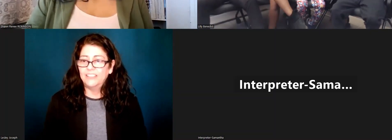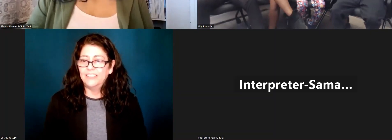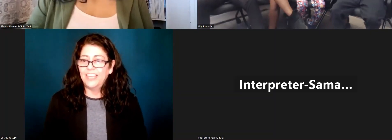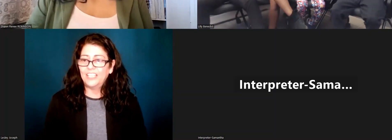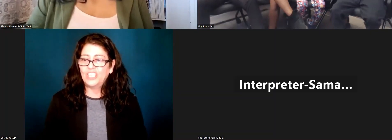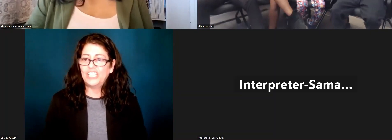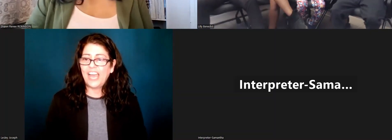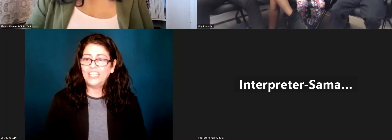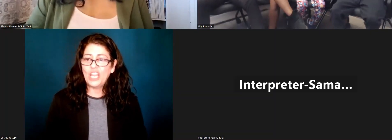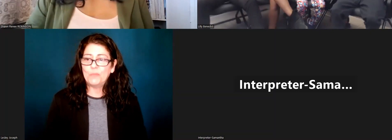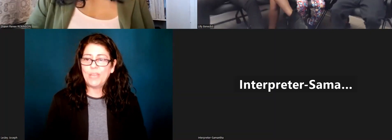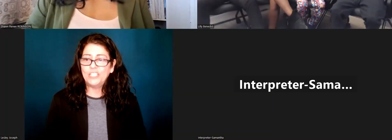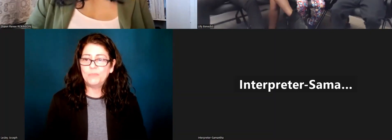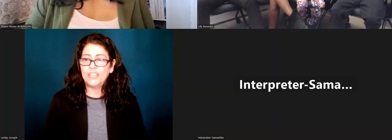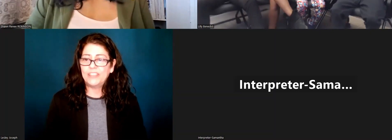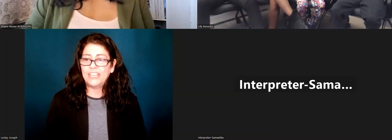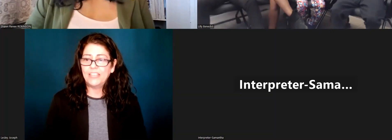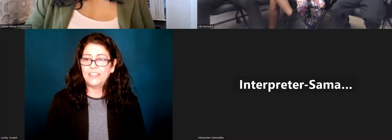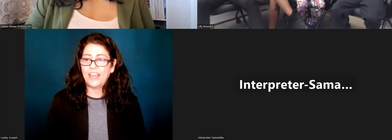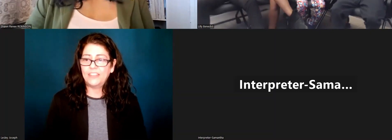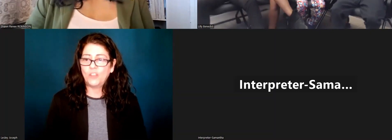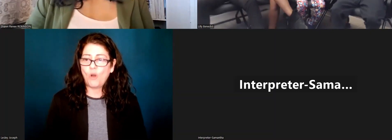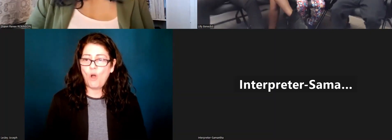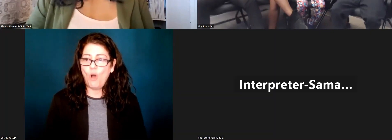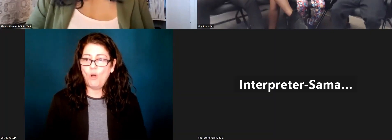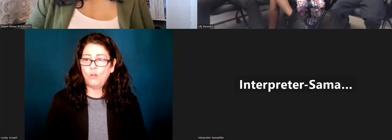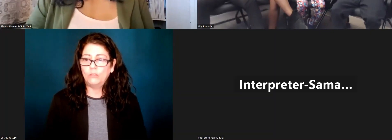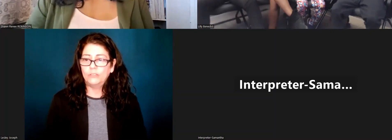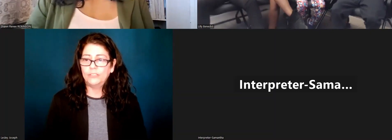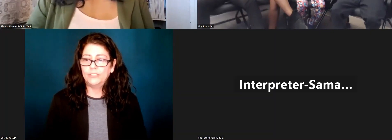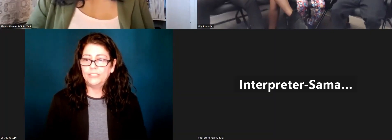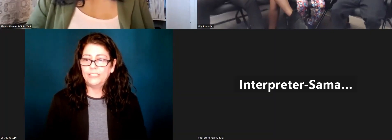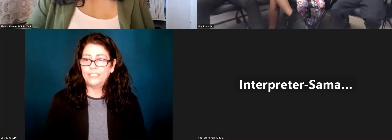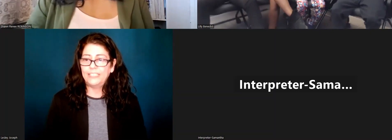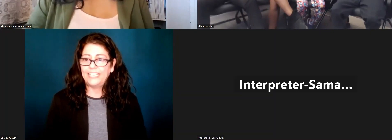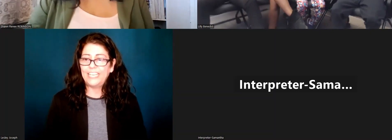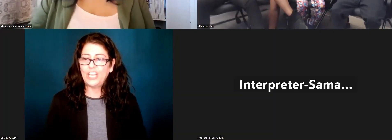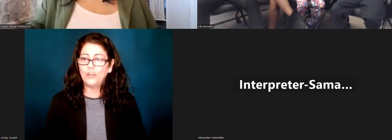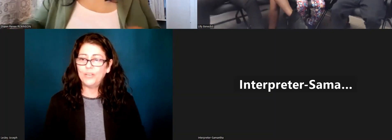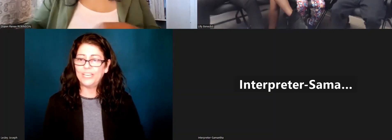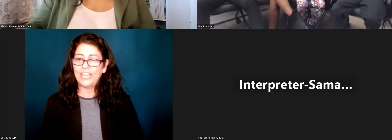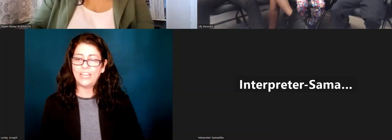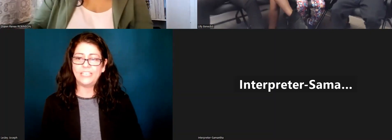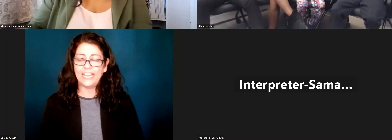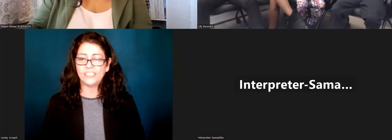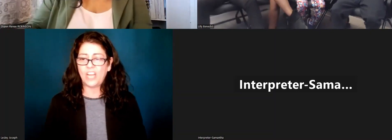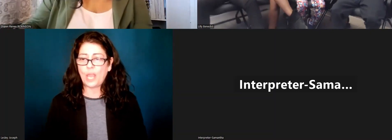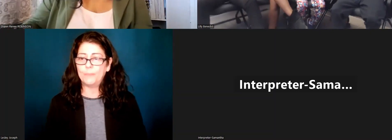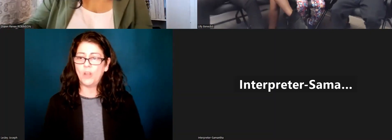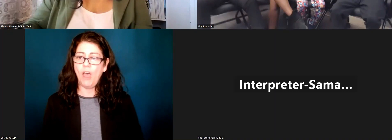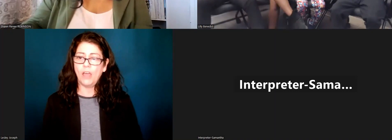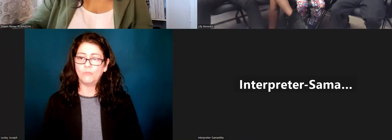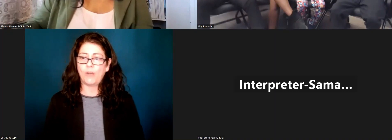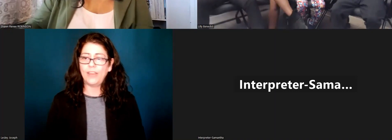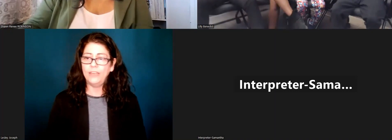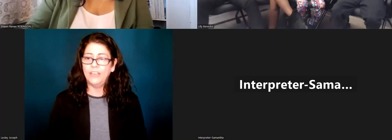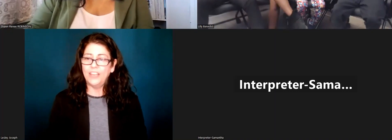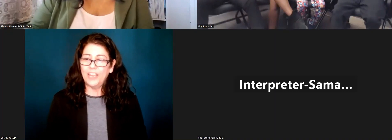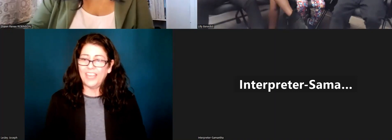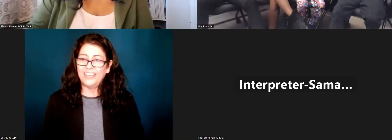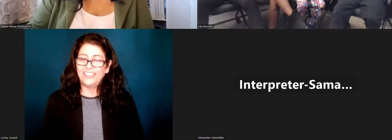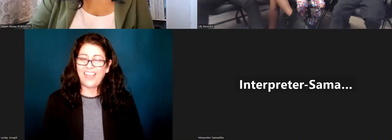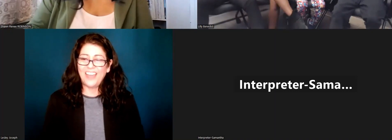So your word, It kind of like makes me think that they're all hearing, and yes, and I am not,